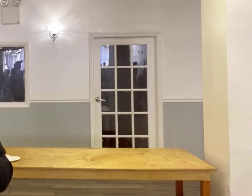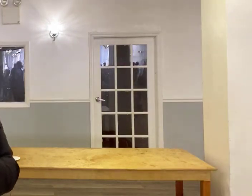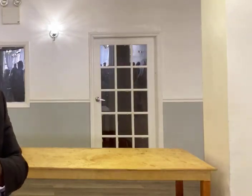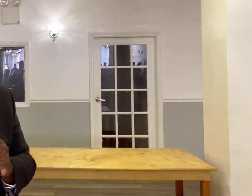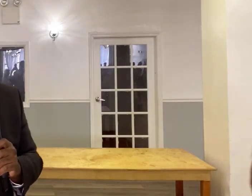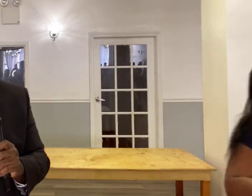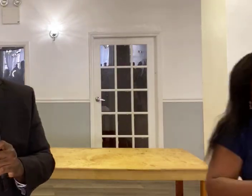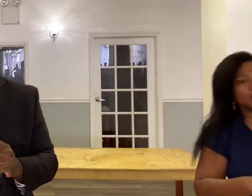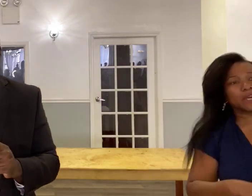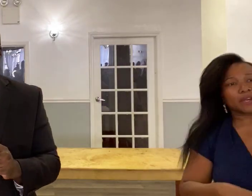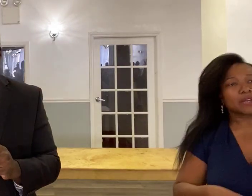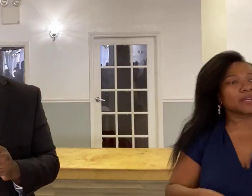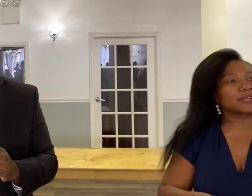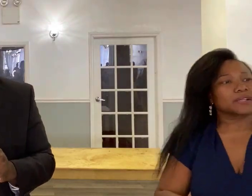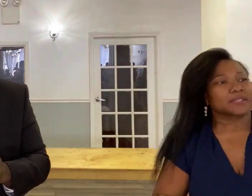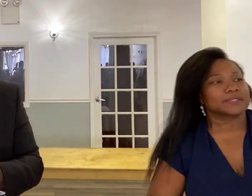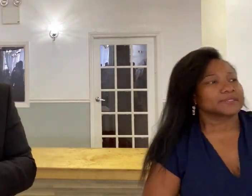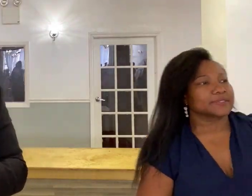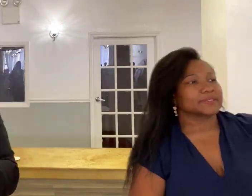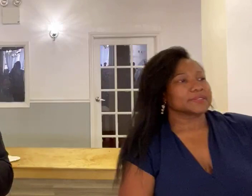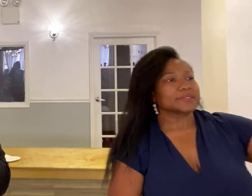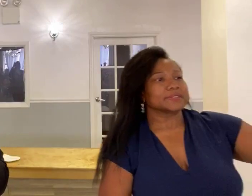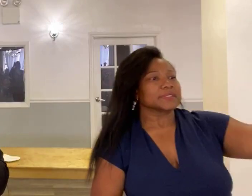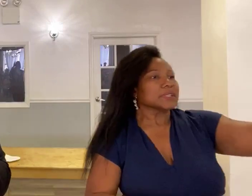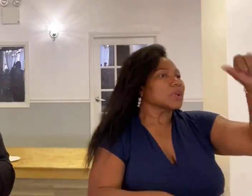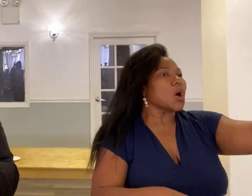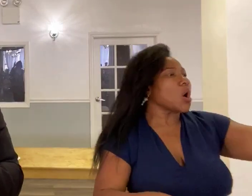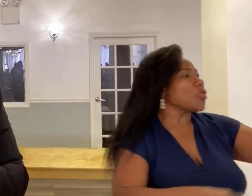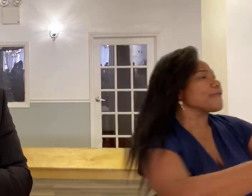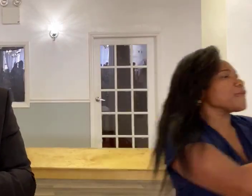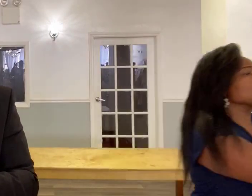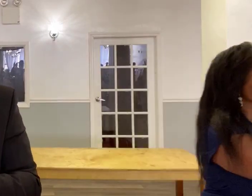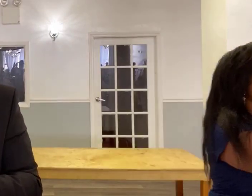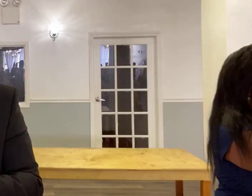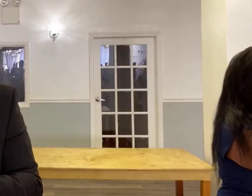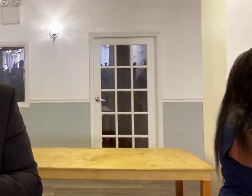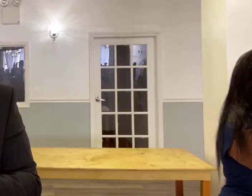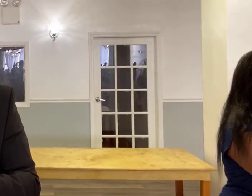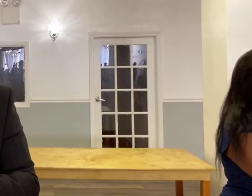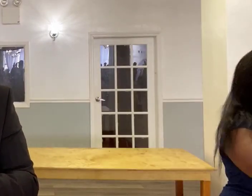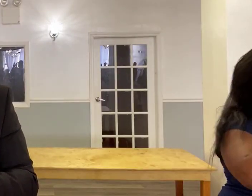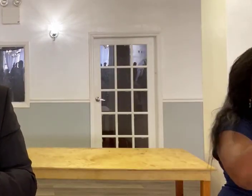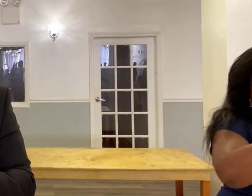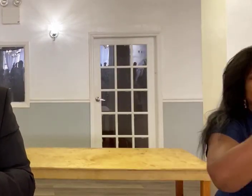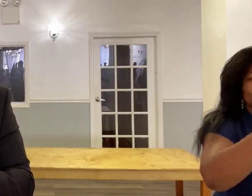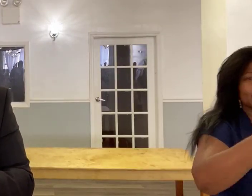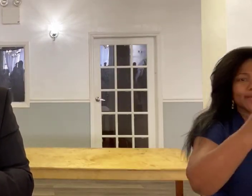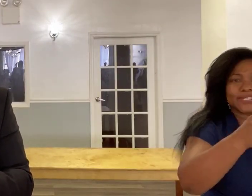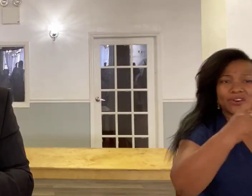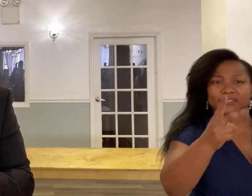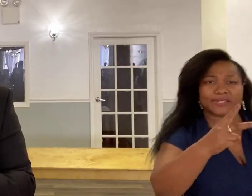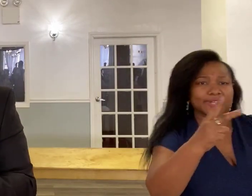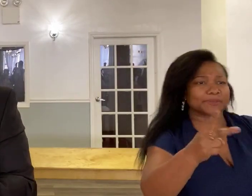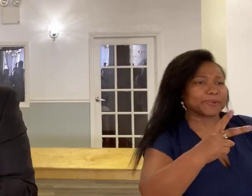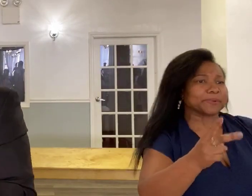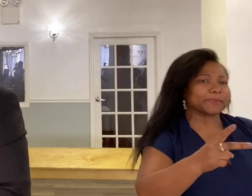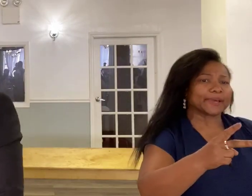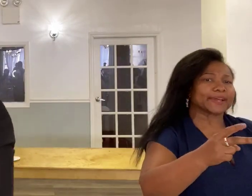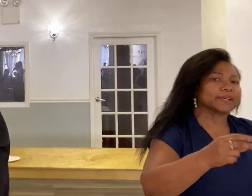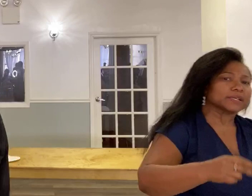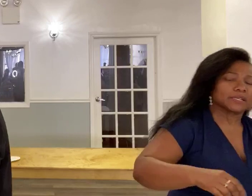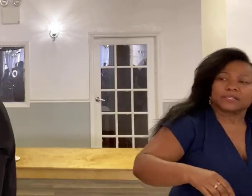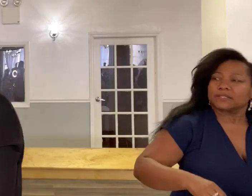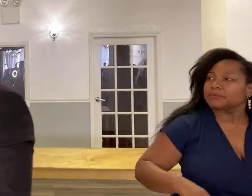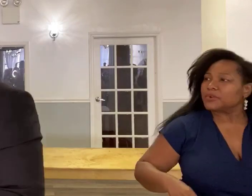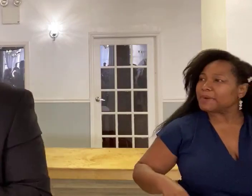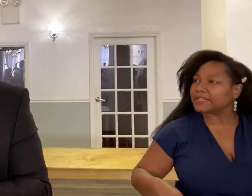in the back in the orange shirt, first time. Do we have any other first-time guests? First-time guests, and then